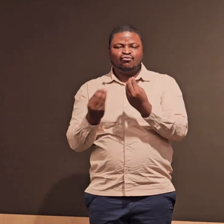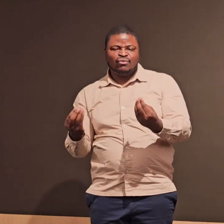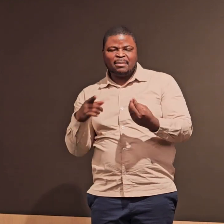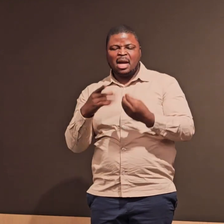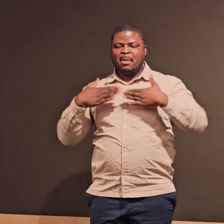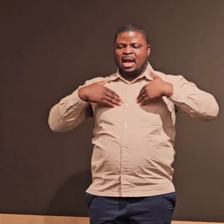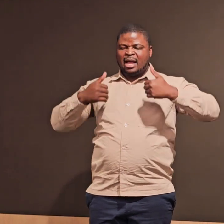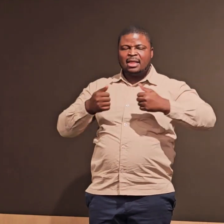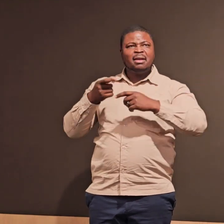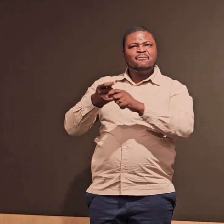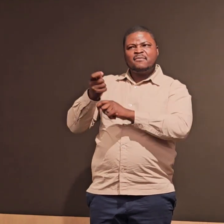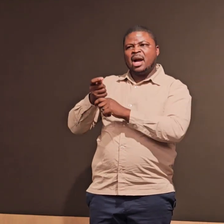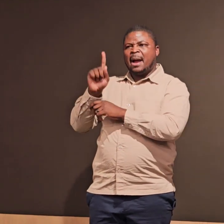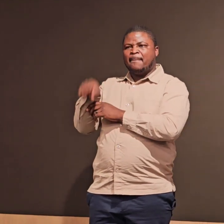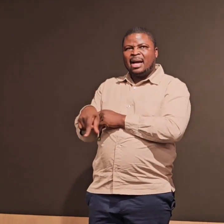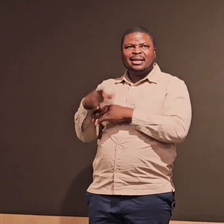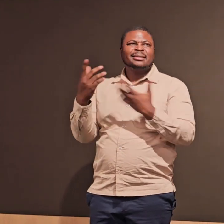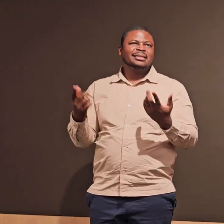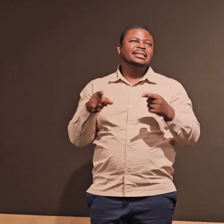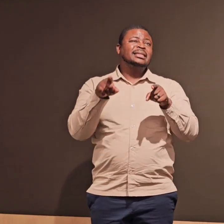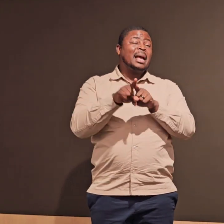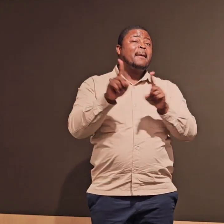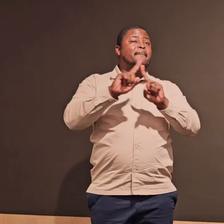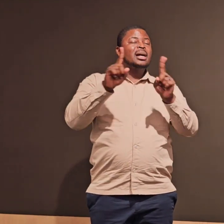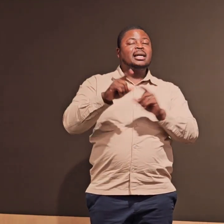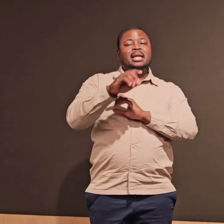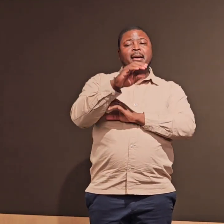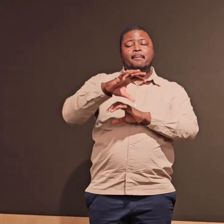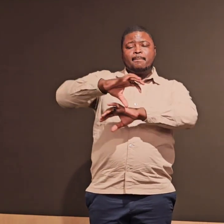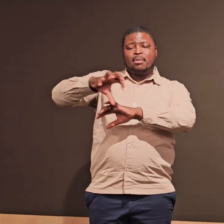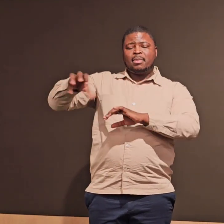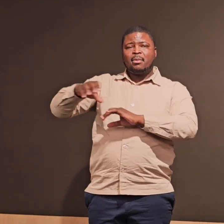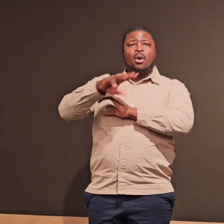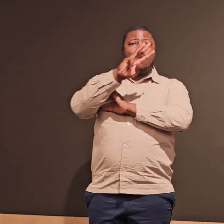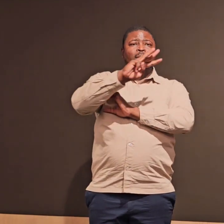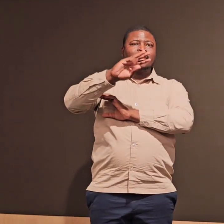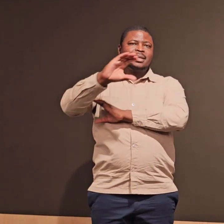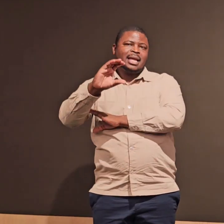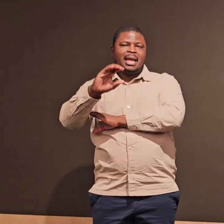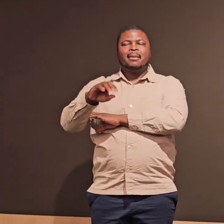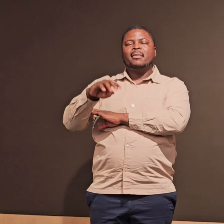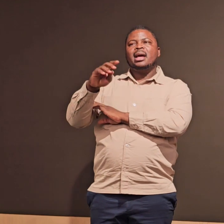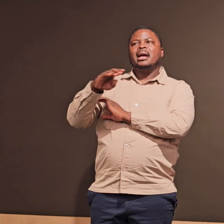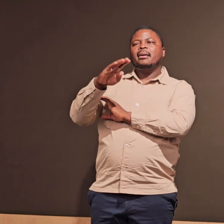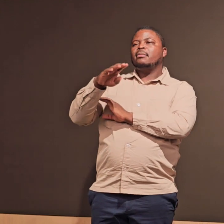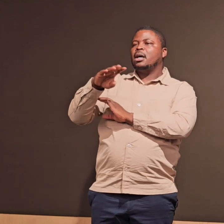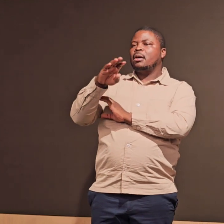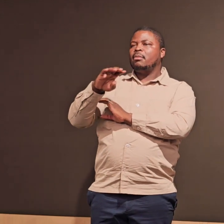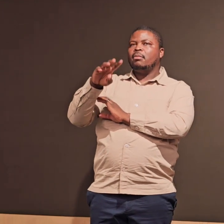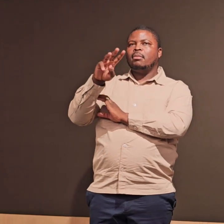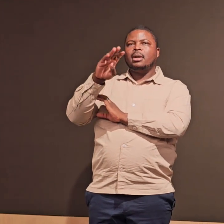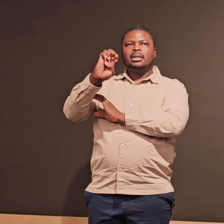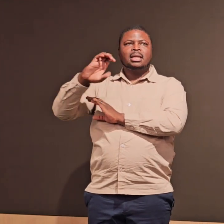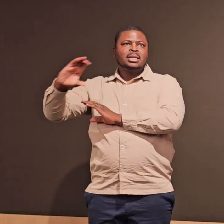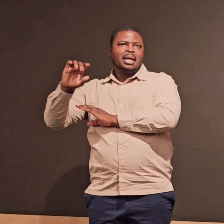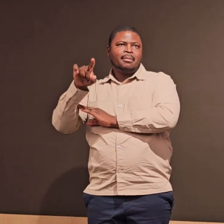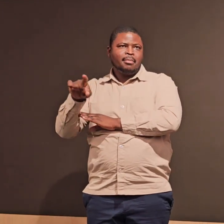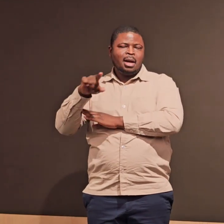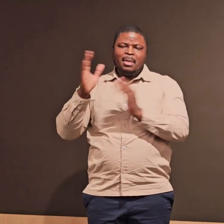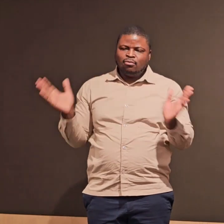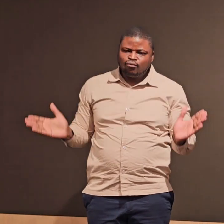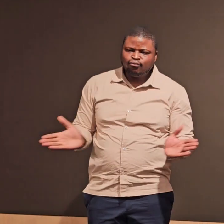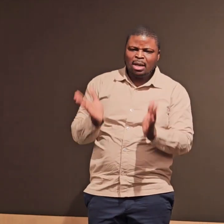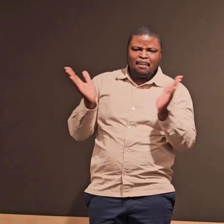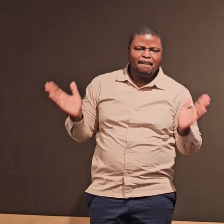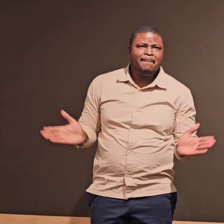the provinces like the Western Cape and the Northern Cape, where we must engage the farmers, because these mostly are farm workers